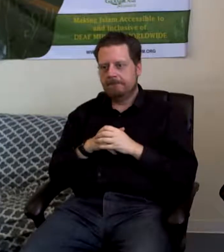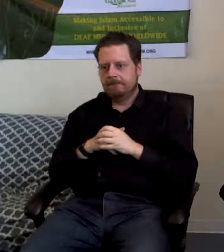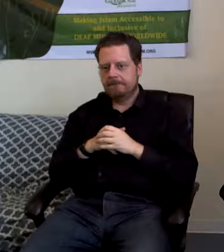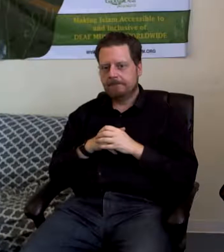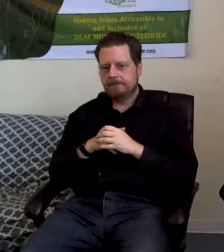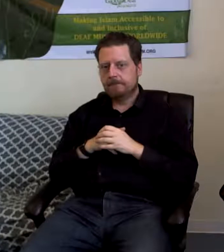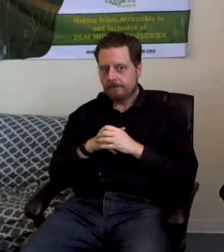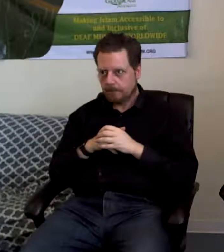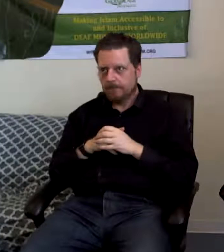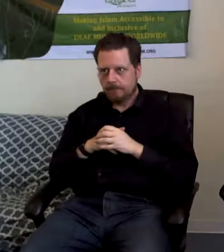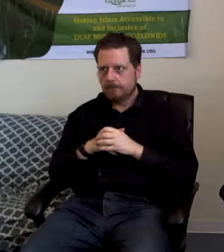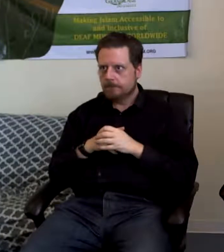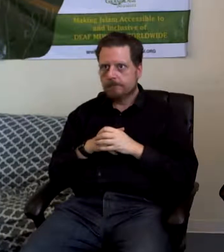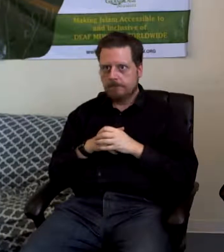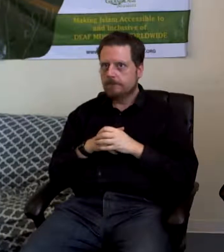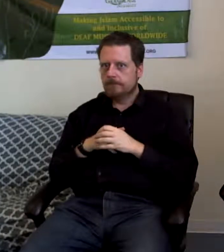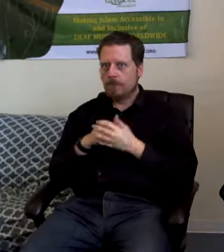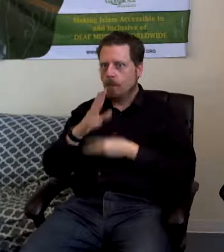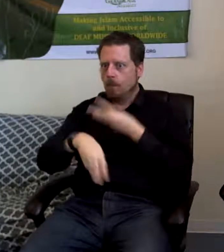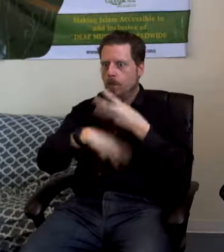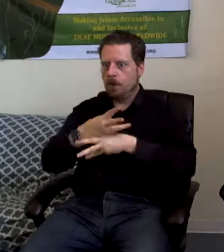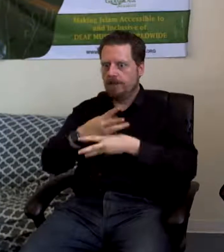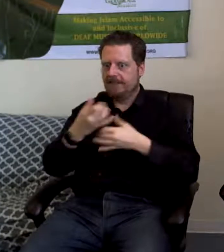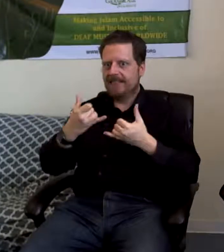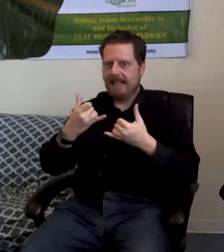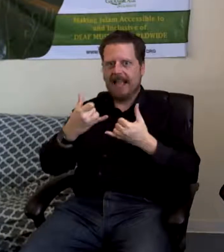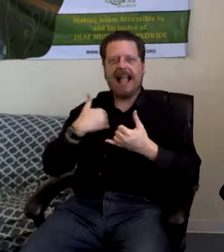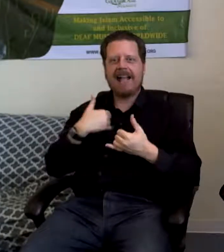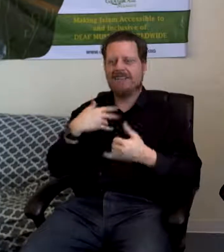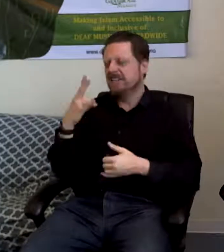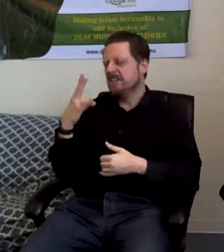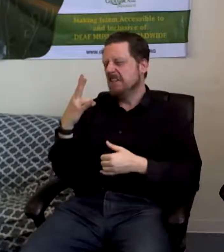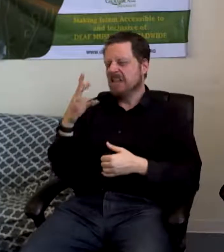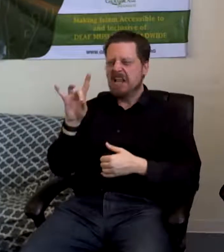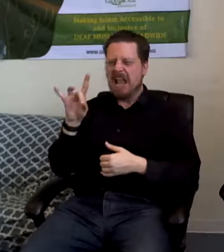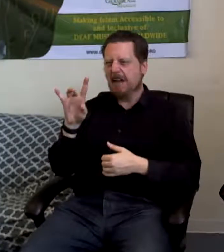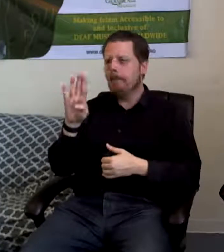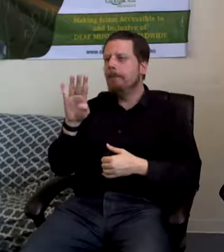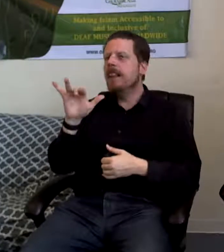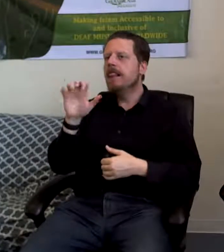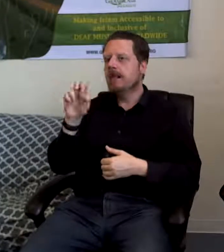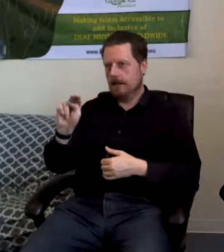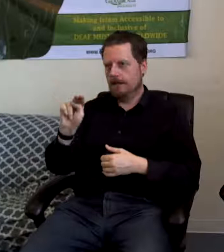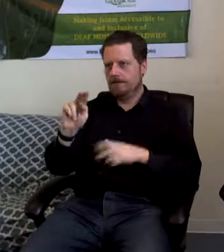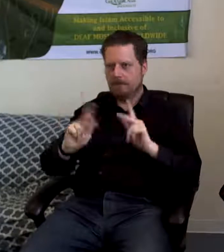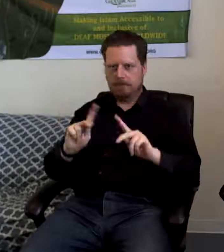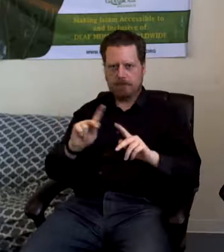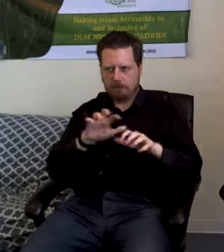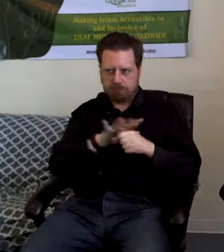So you see that the world today has about 7-8 billion people, right?